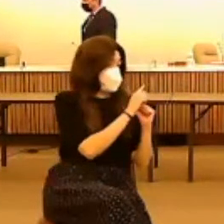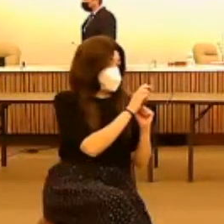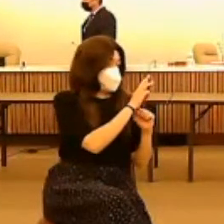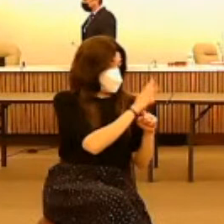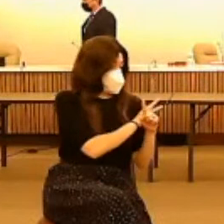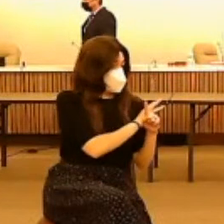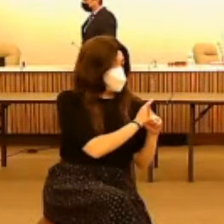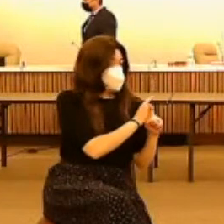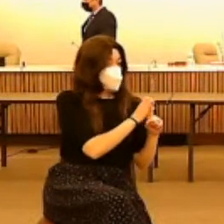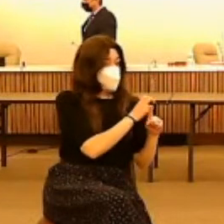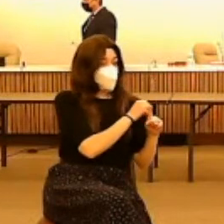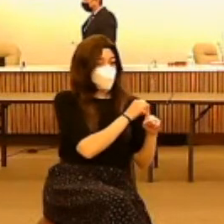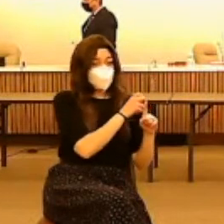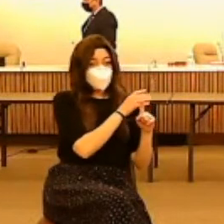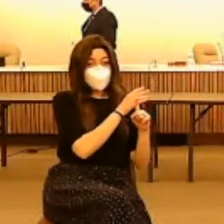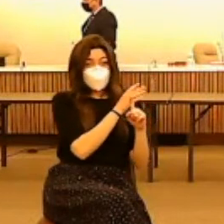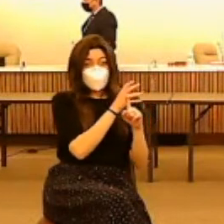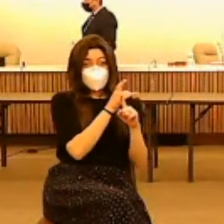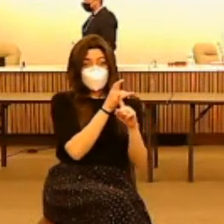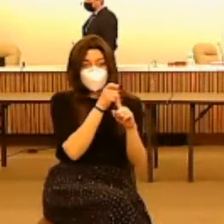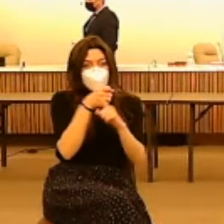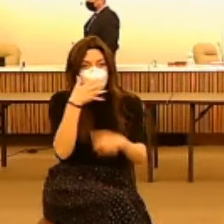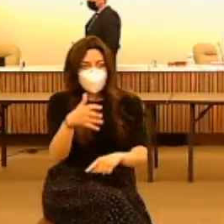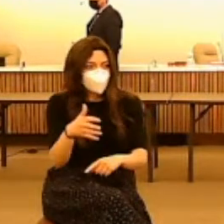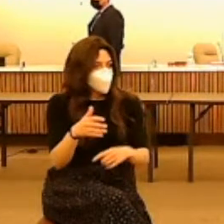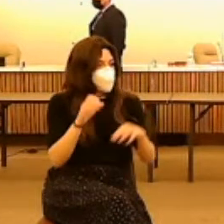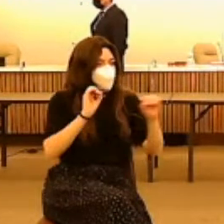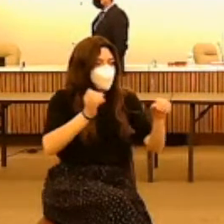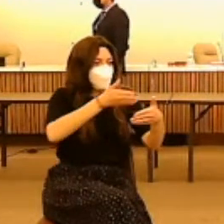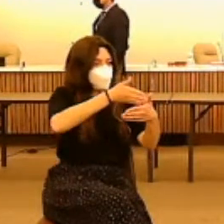15. So,